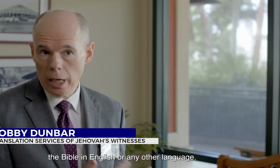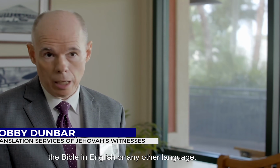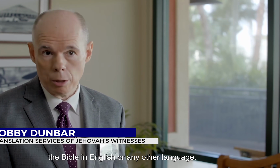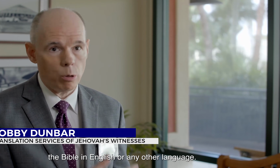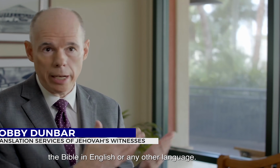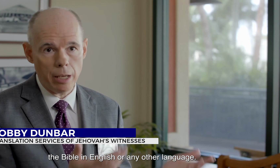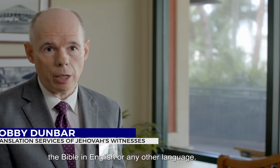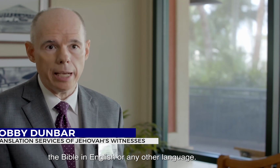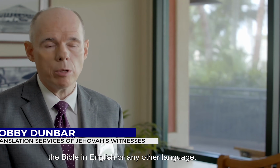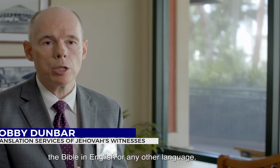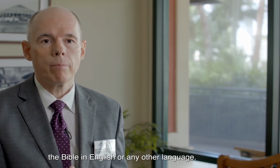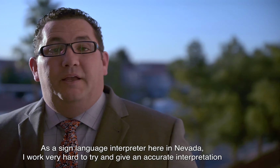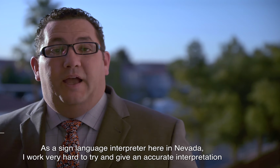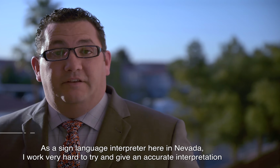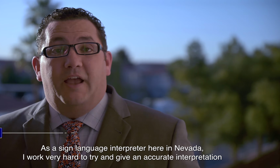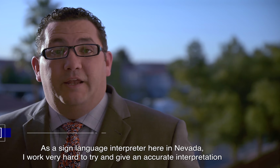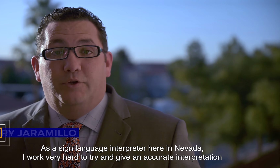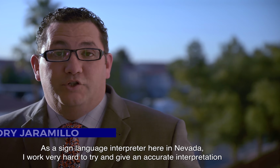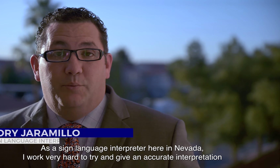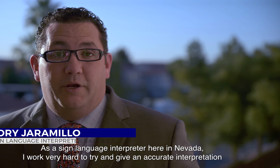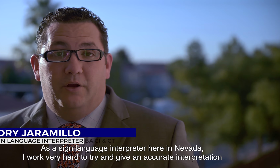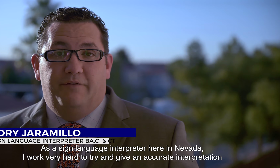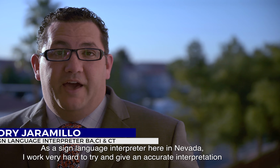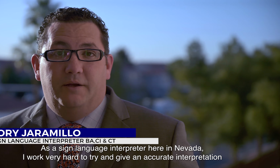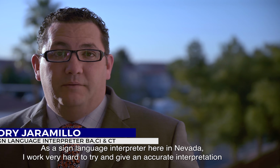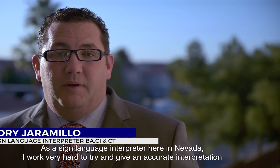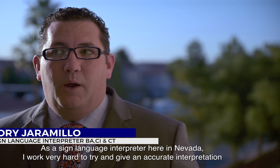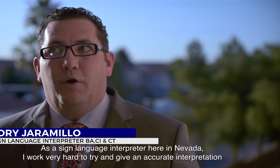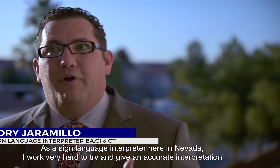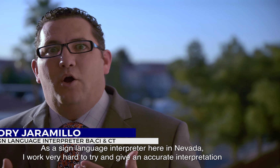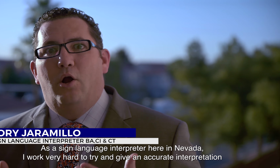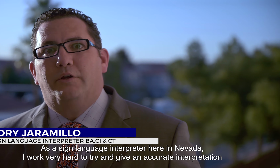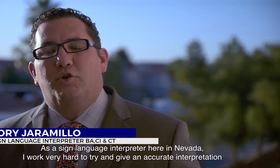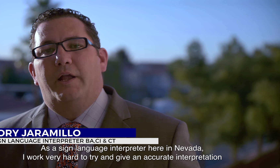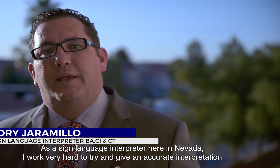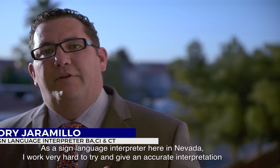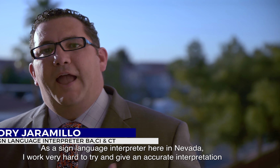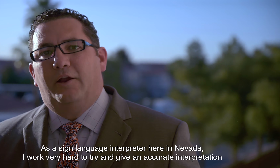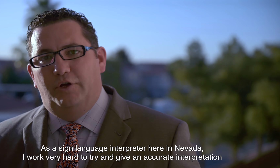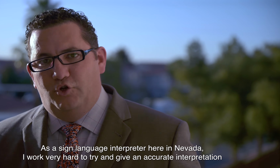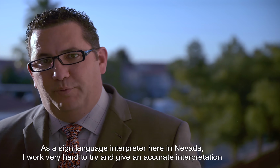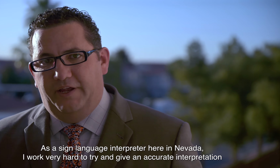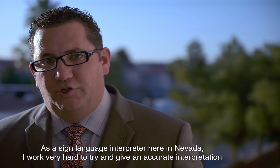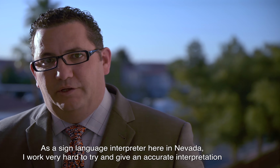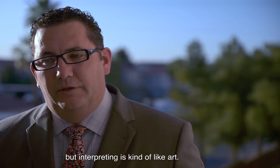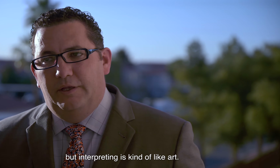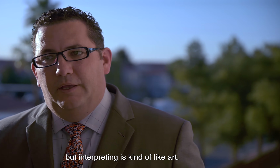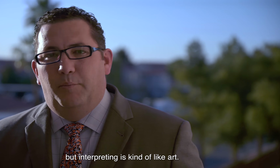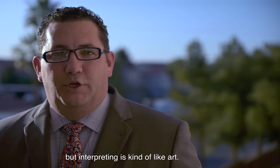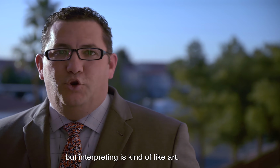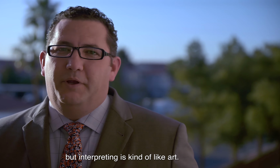Bible in English or any other language. As a sign language interpreter here in Nevada, I work very hard to try and give an accurate